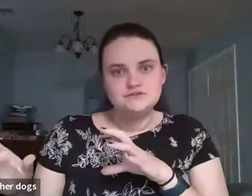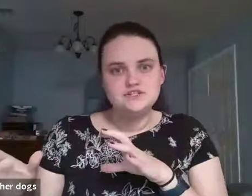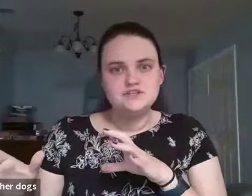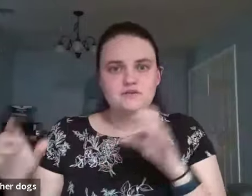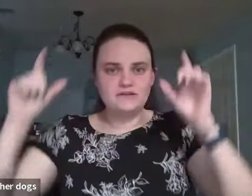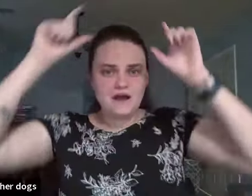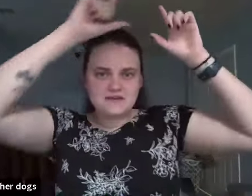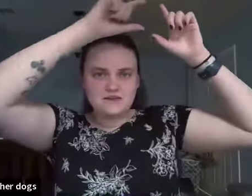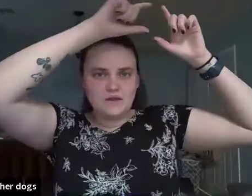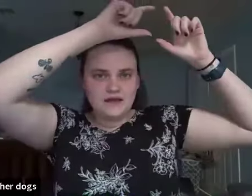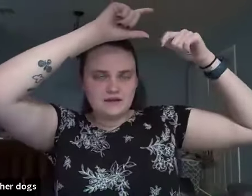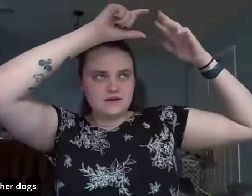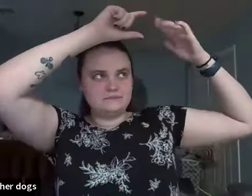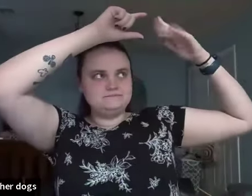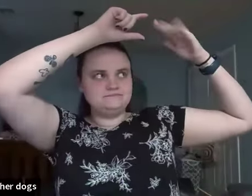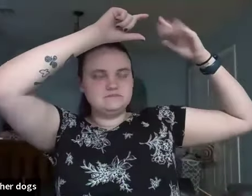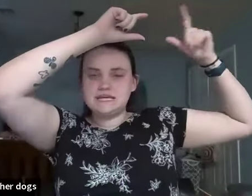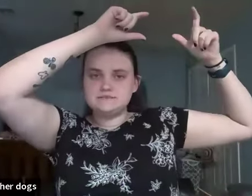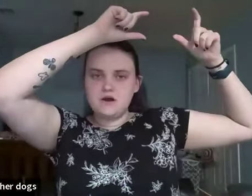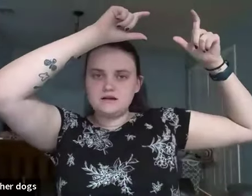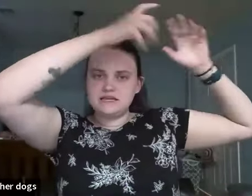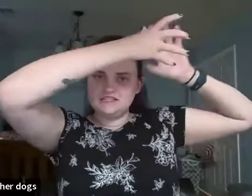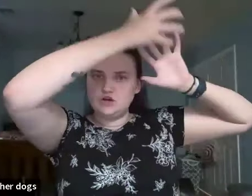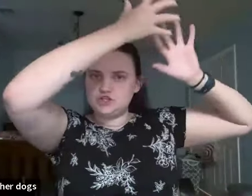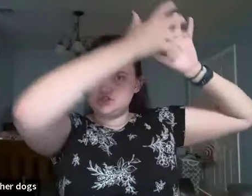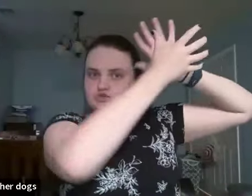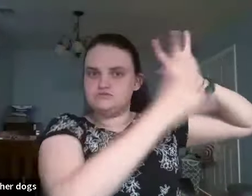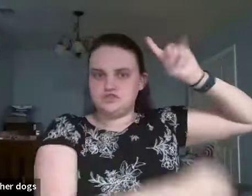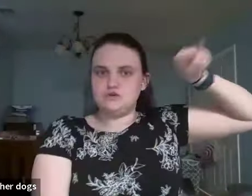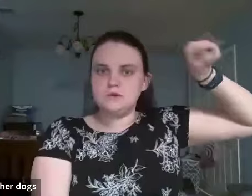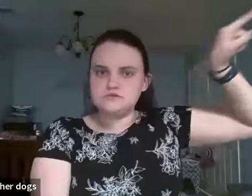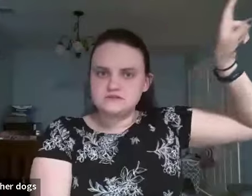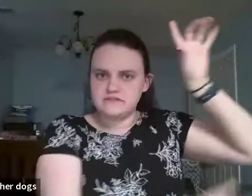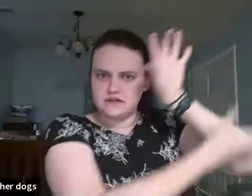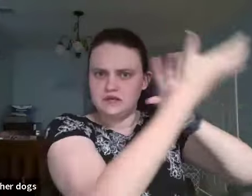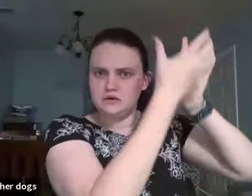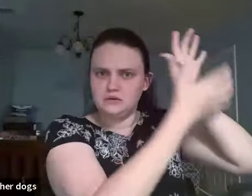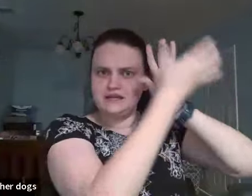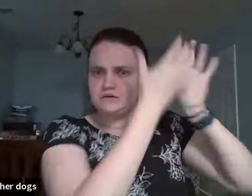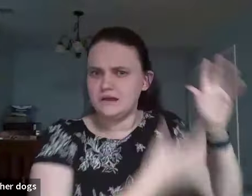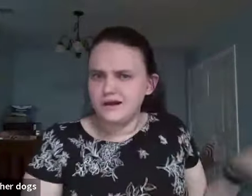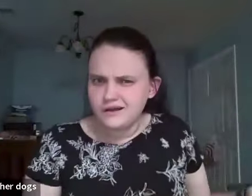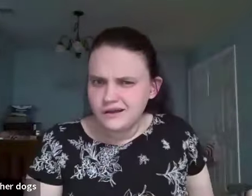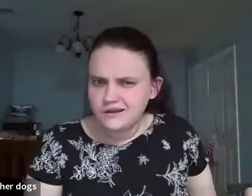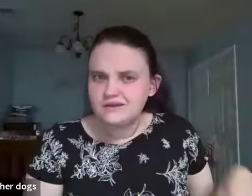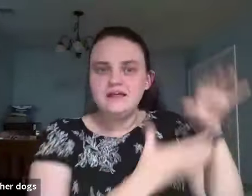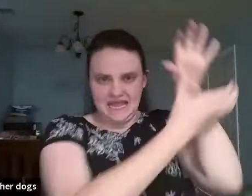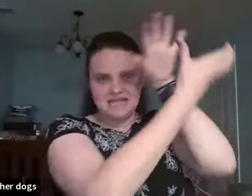cartoons, like they'll have that little like text box and it's all just scribbles, like they don't get it. They're like, huh? It's